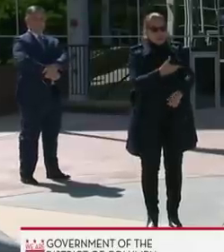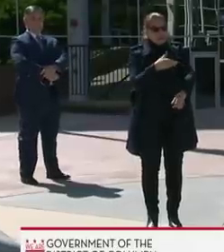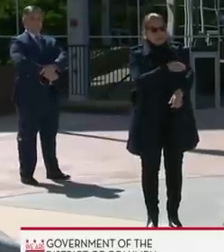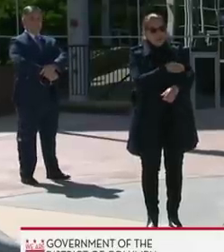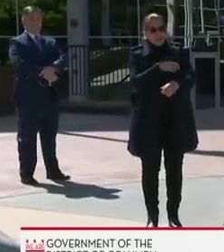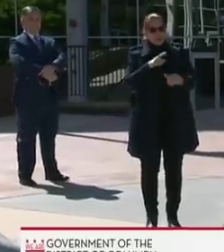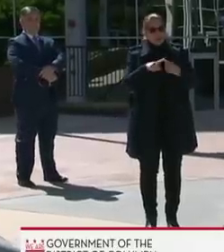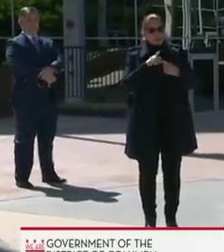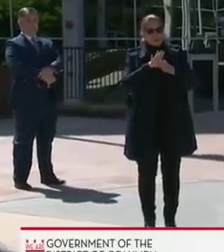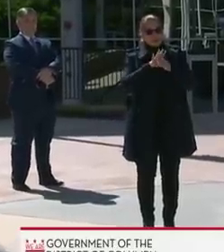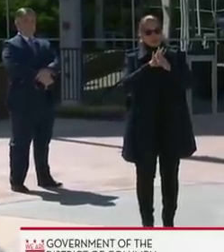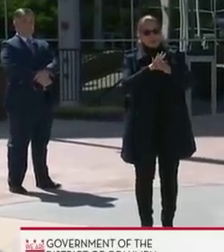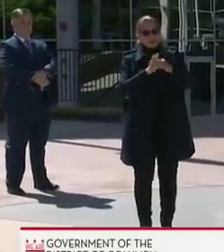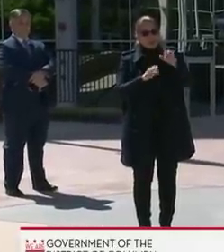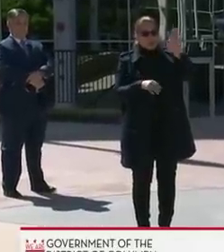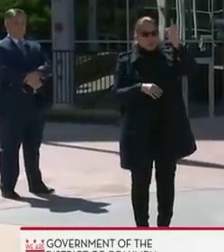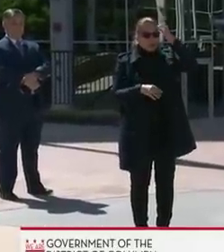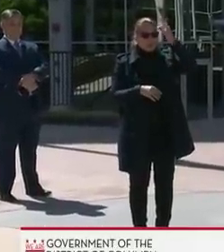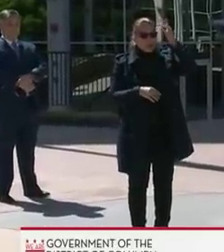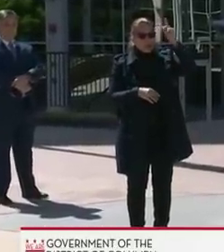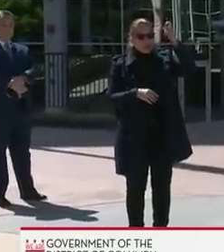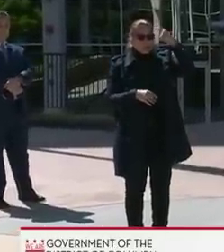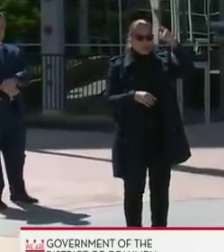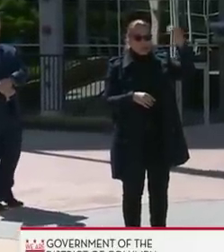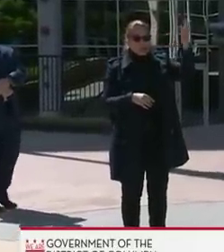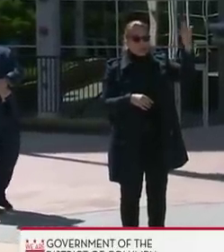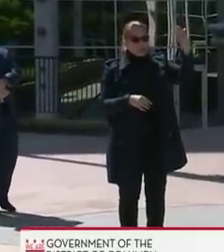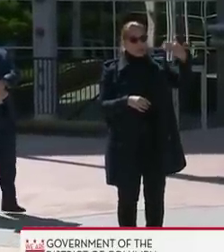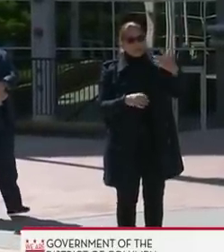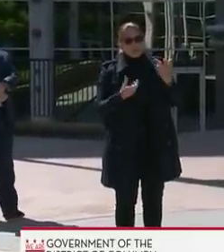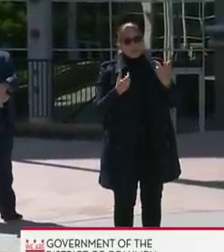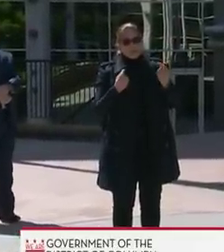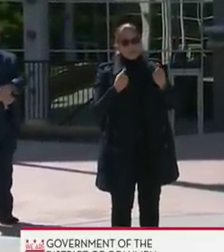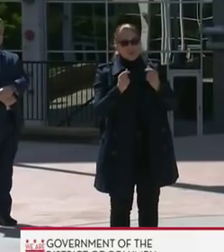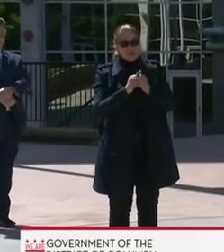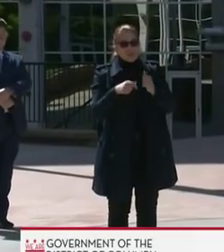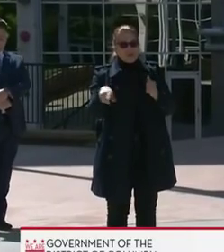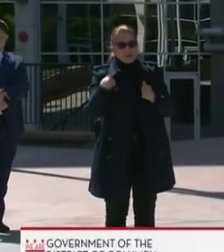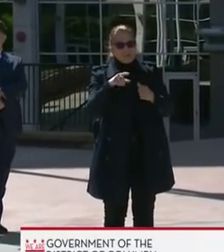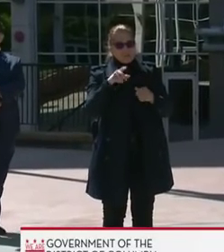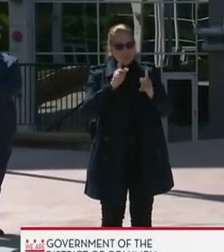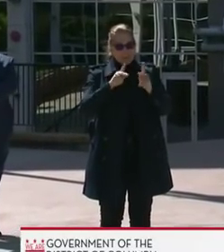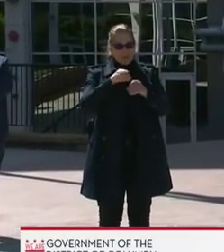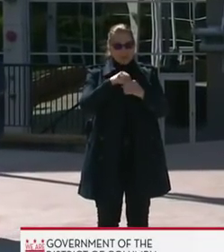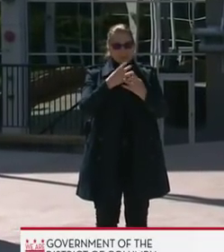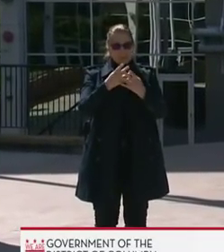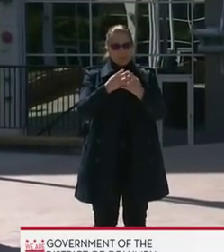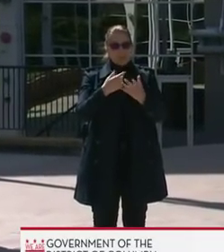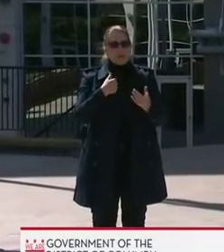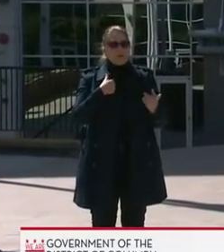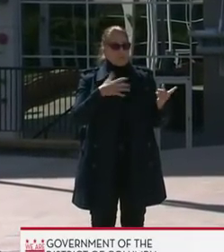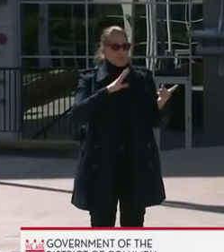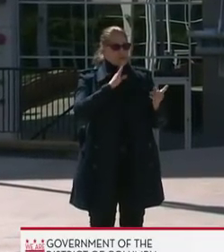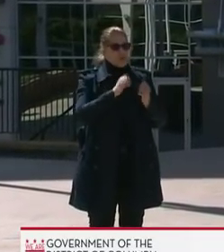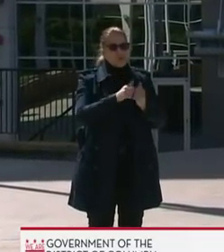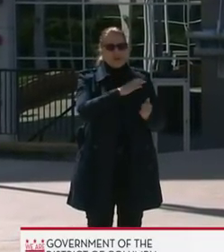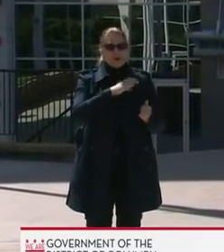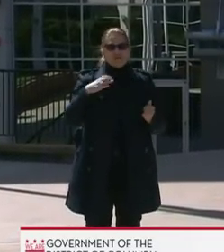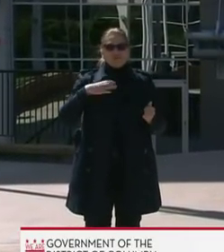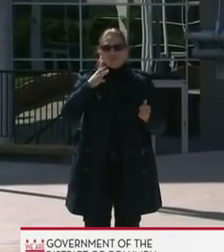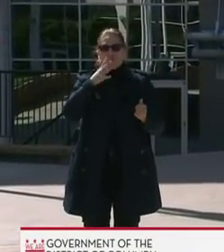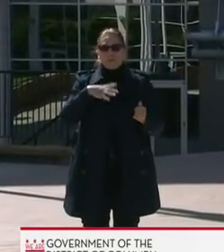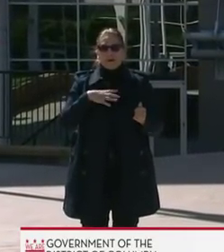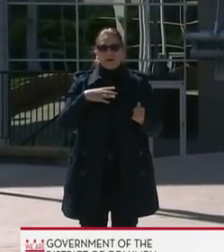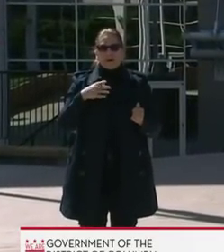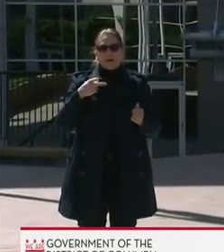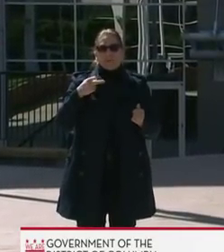custody? I am going to spend some time talking to the Congresswoman today and our public safety team with